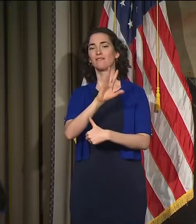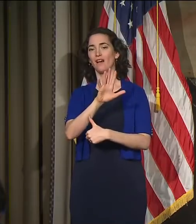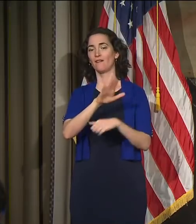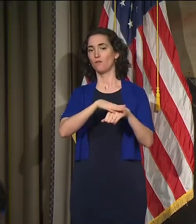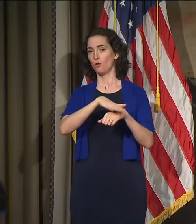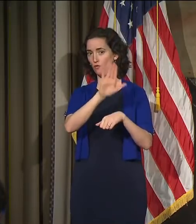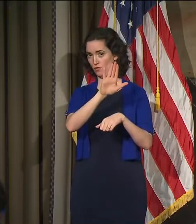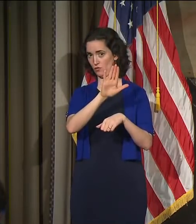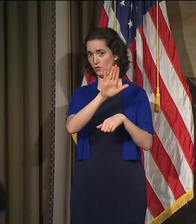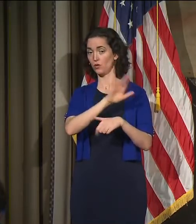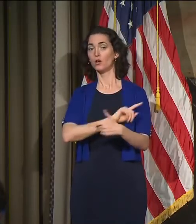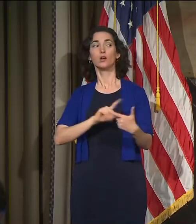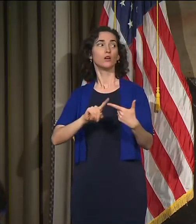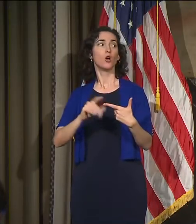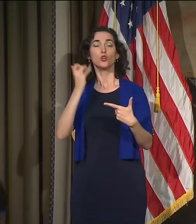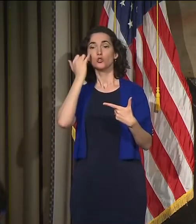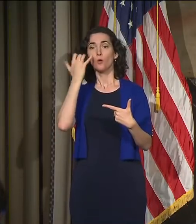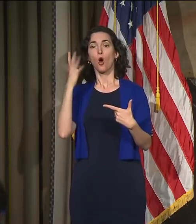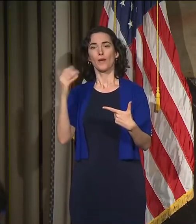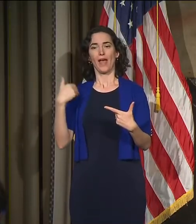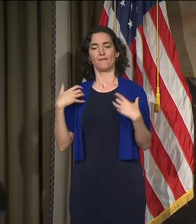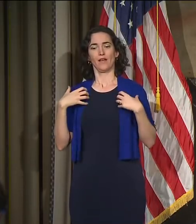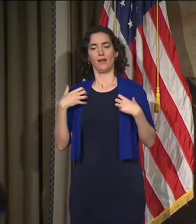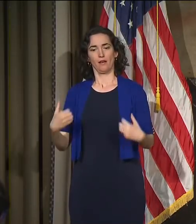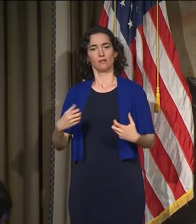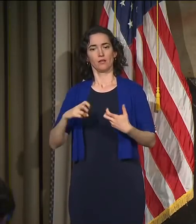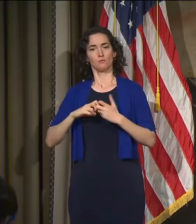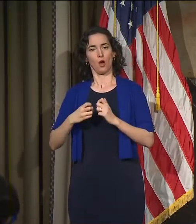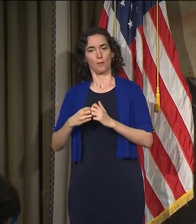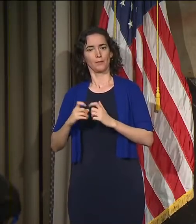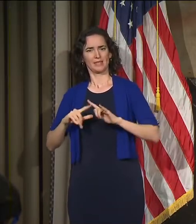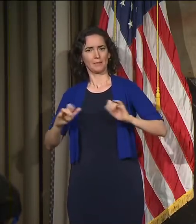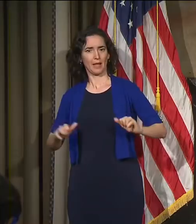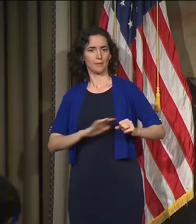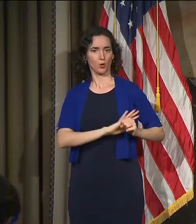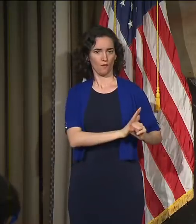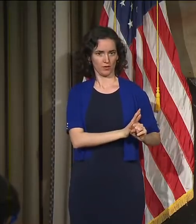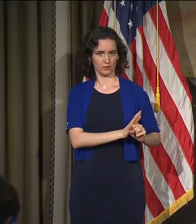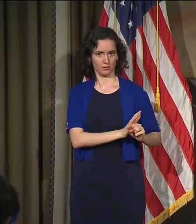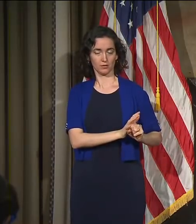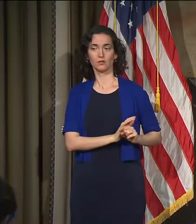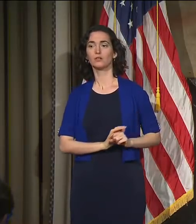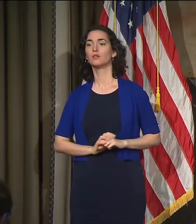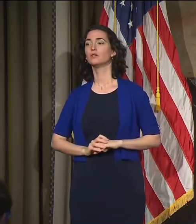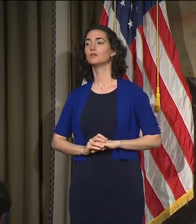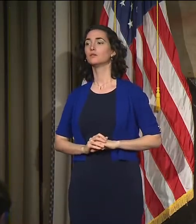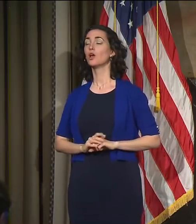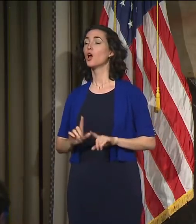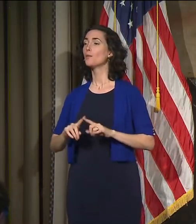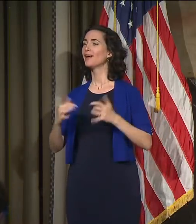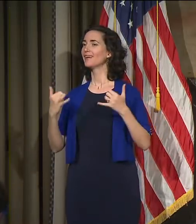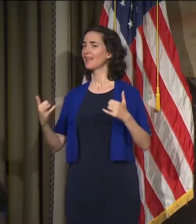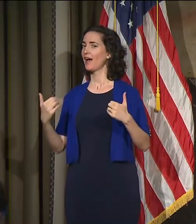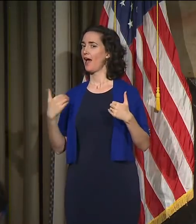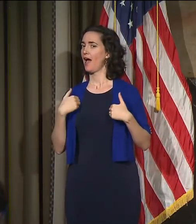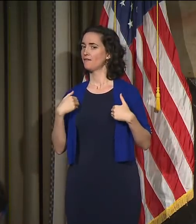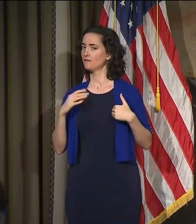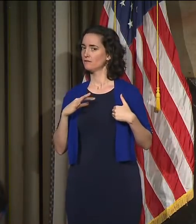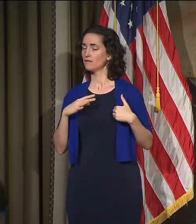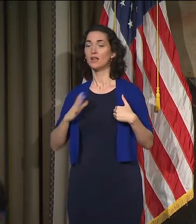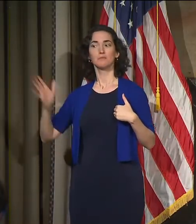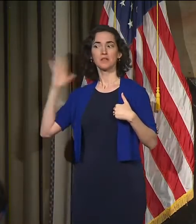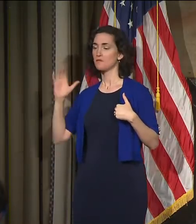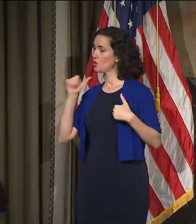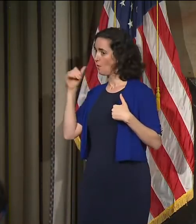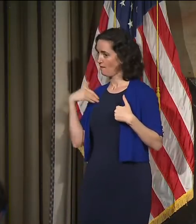and older, and if they have an underlying comorbid health condition. Now, one of the things we have available to us now that we didn't